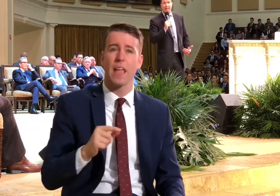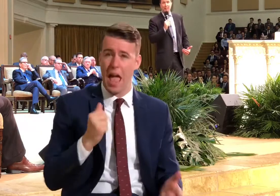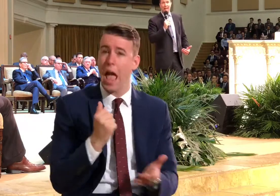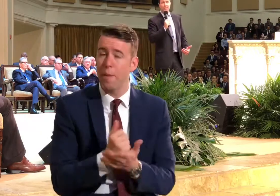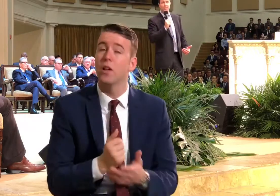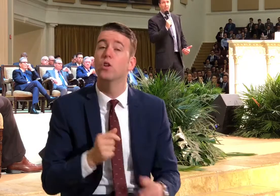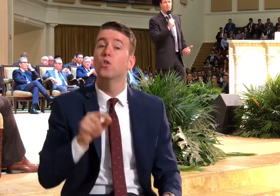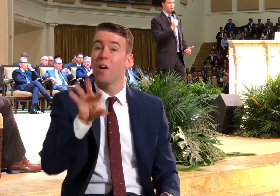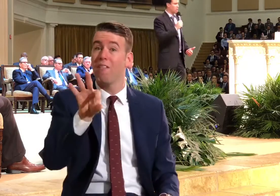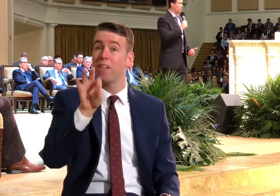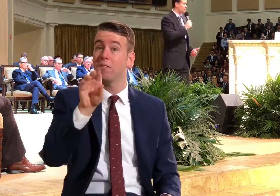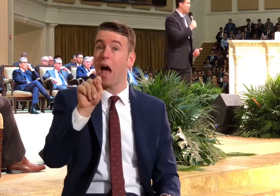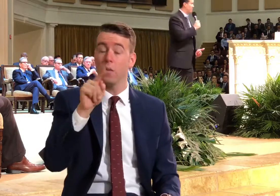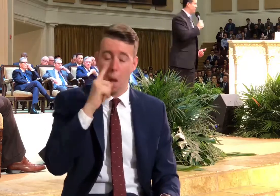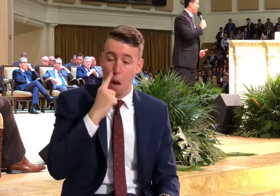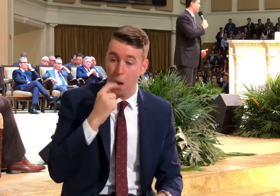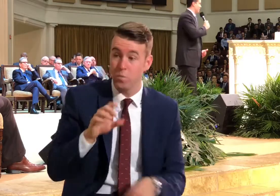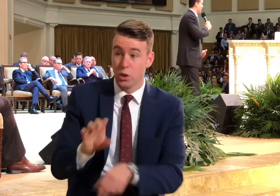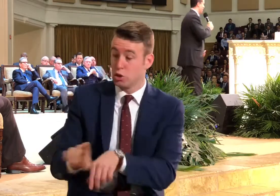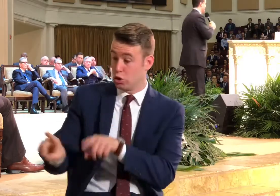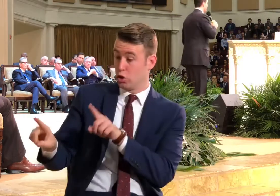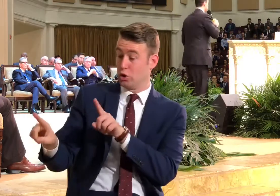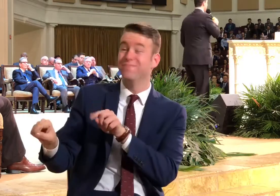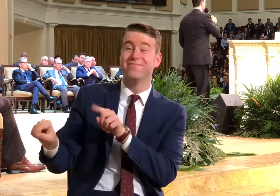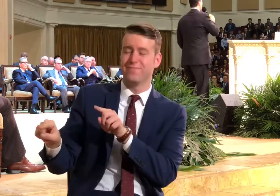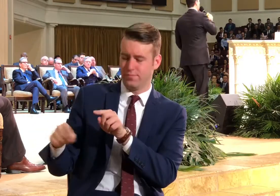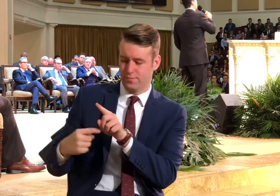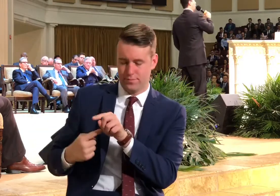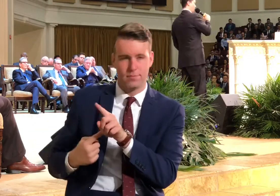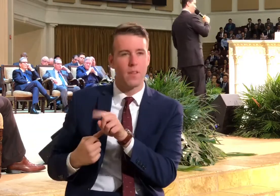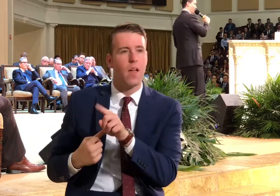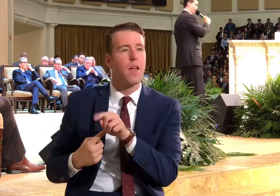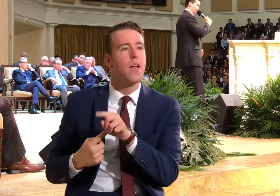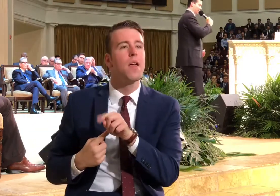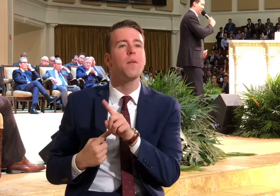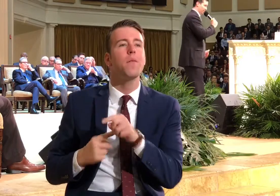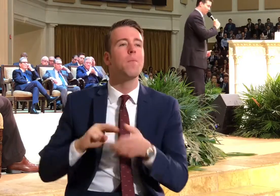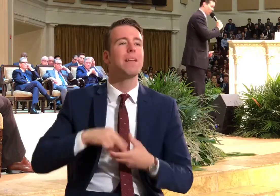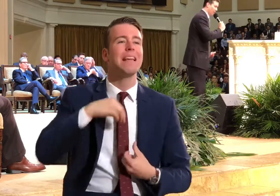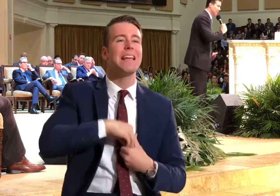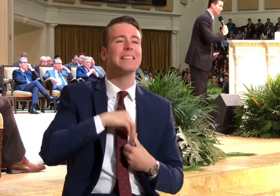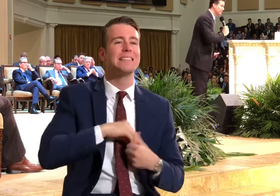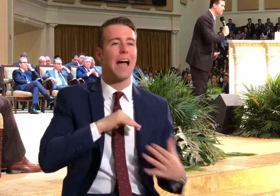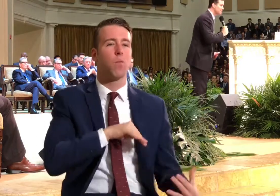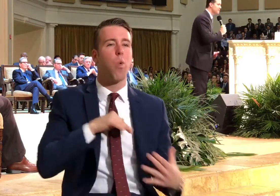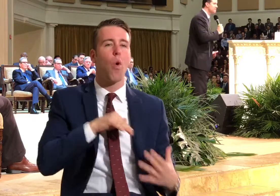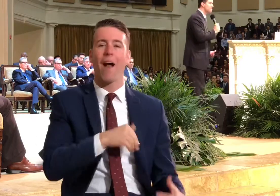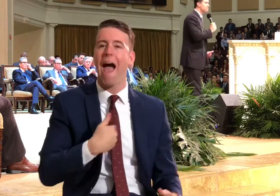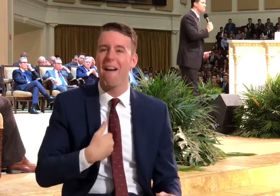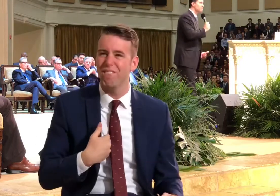Amen. You found out that going to church meant that there was going to be a war on the inside of you.